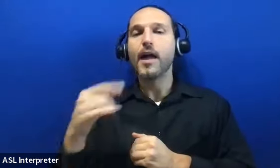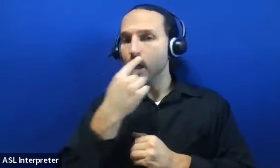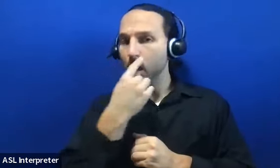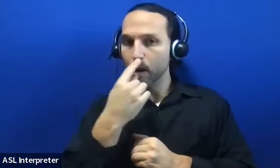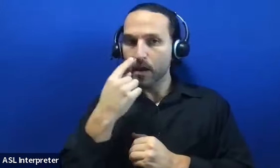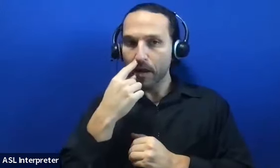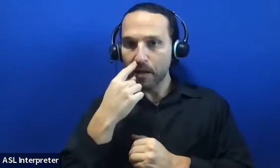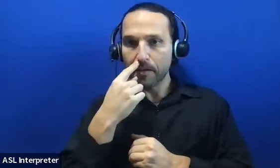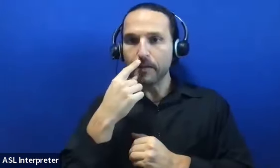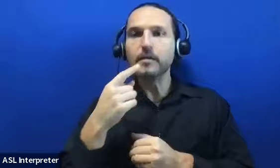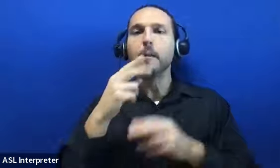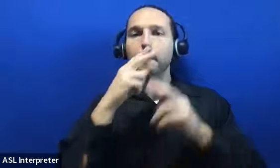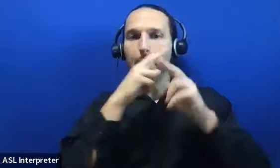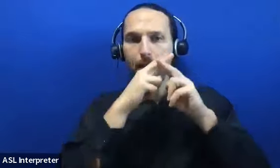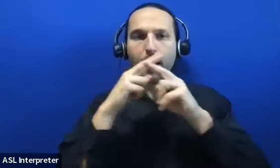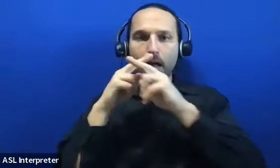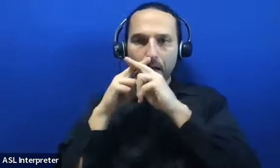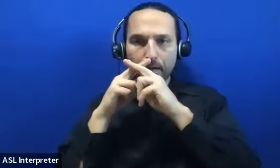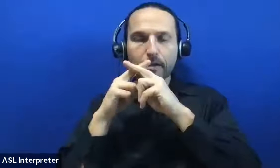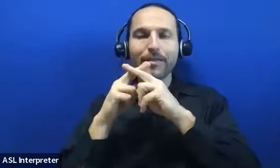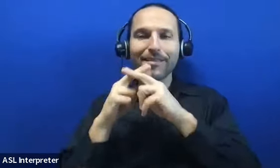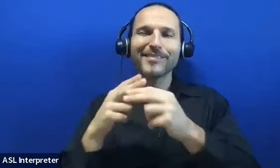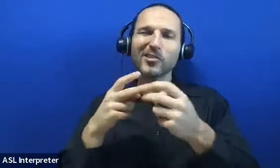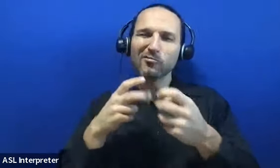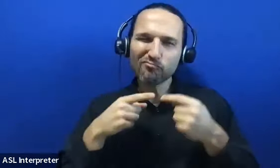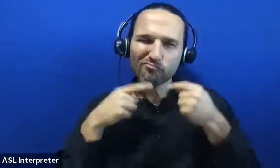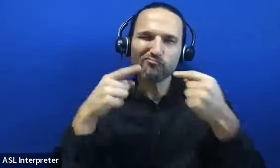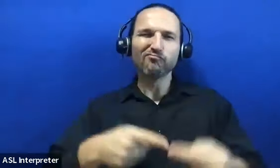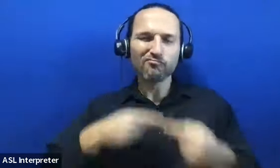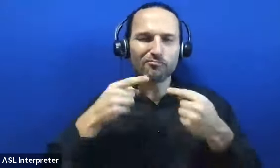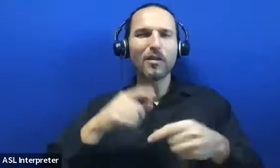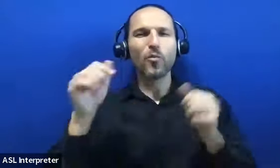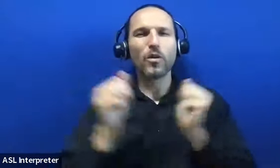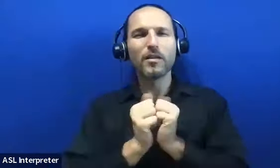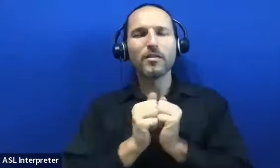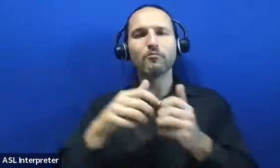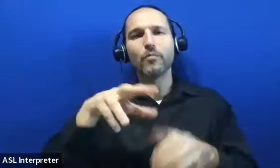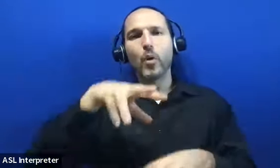blocked, and therefore it is harder to breathe out of the nose.